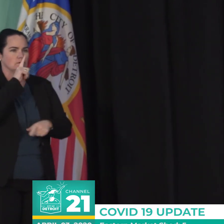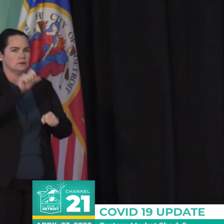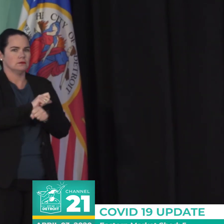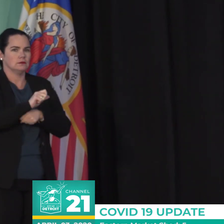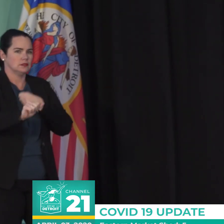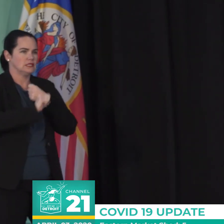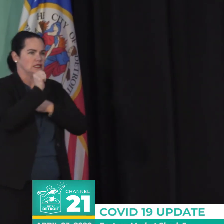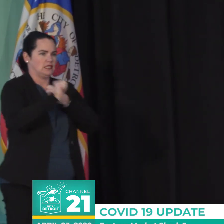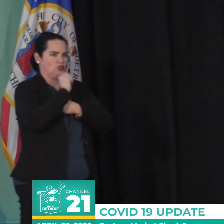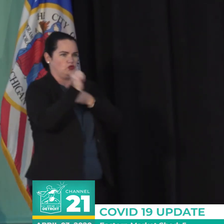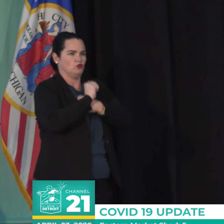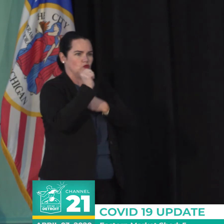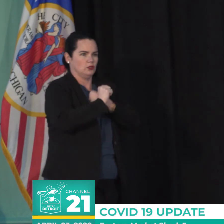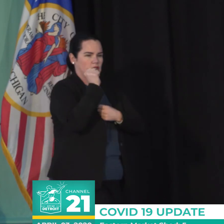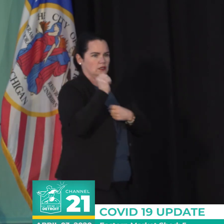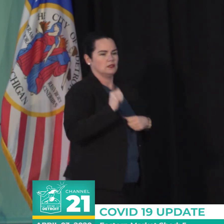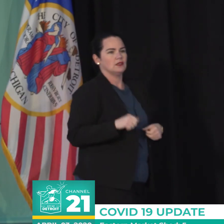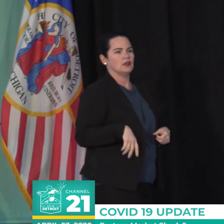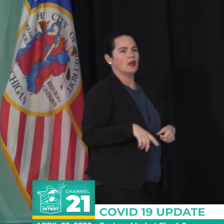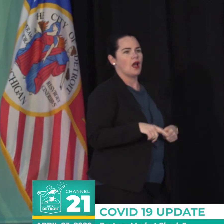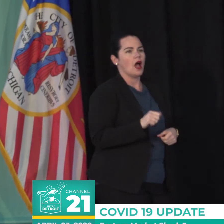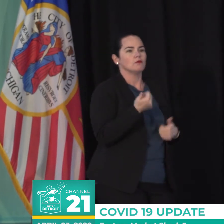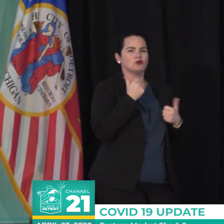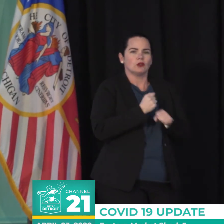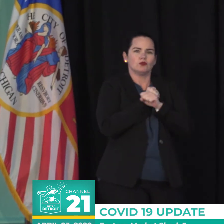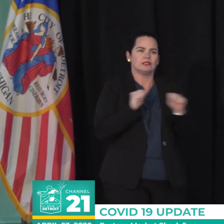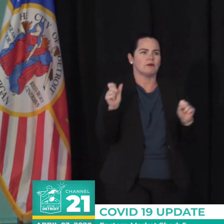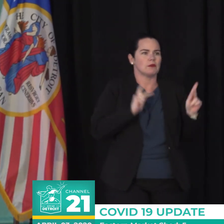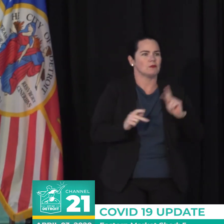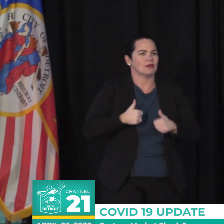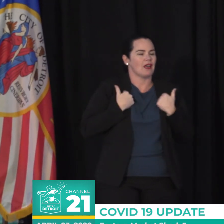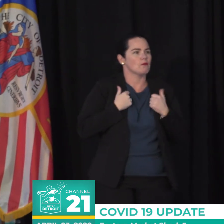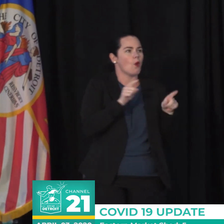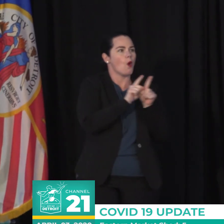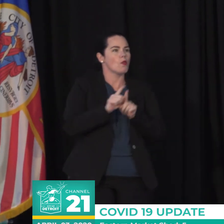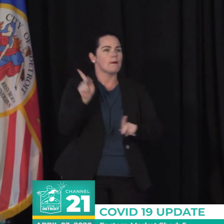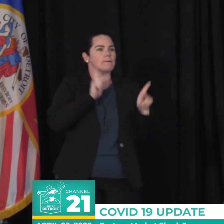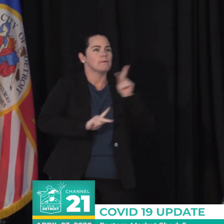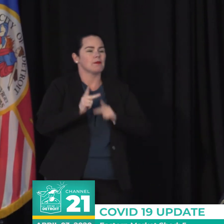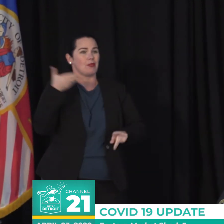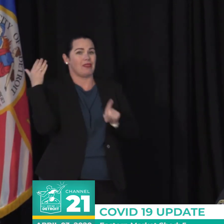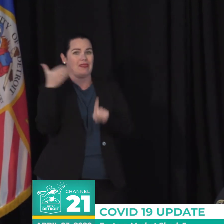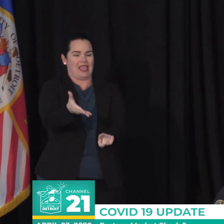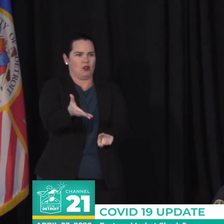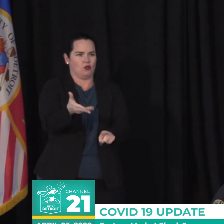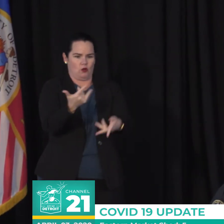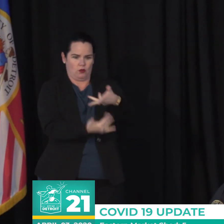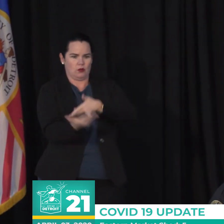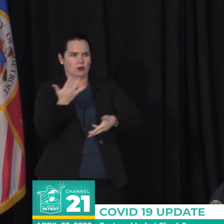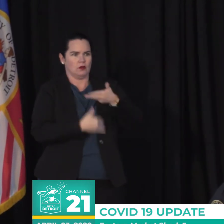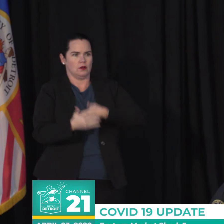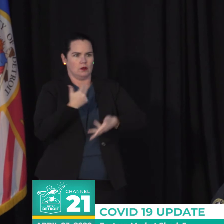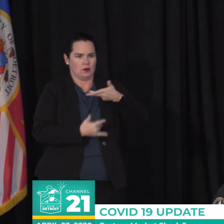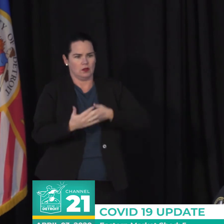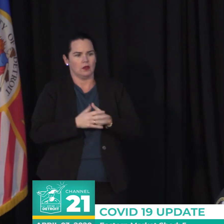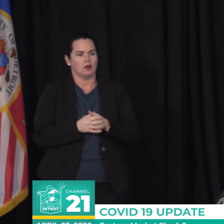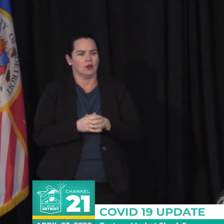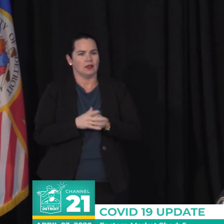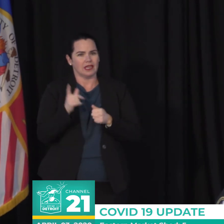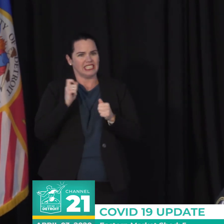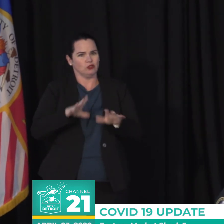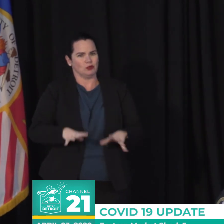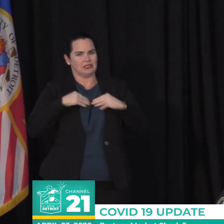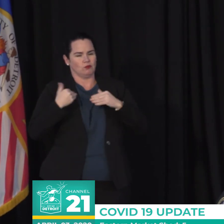only saving everyone's life, but the people that are engaging in the behavior need to take the responsibility as well. So if